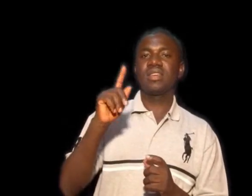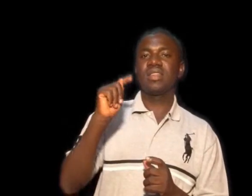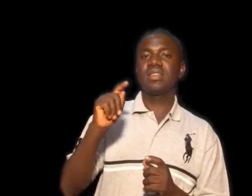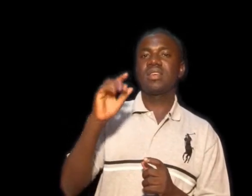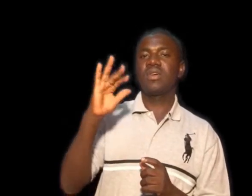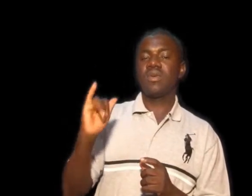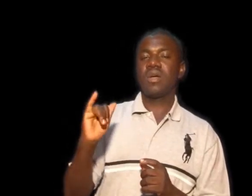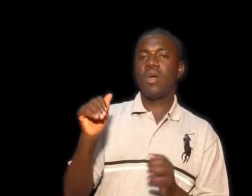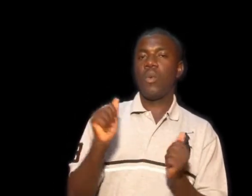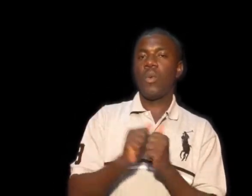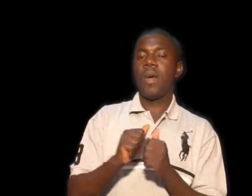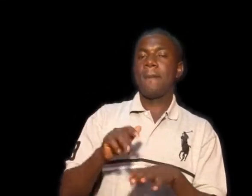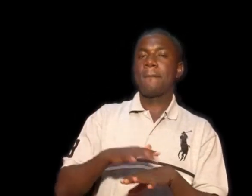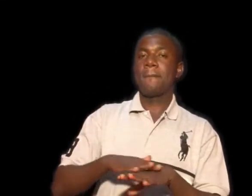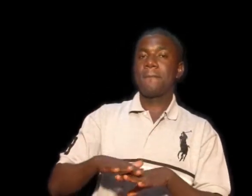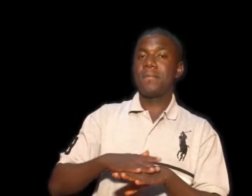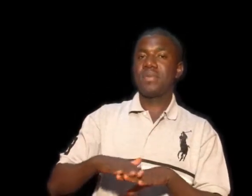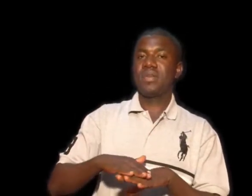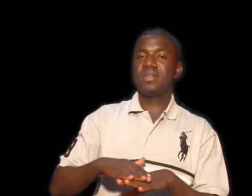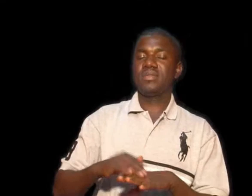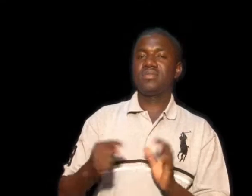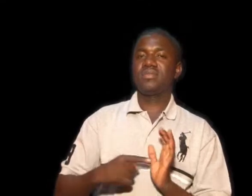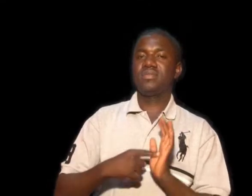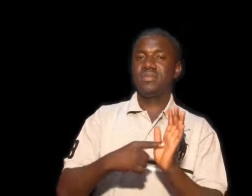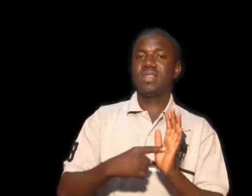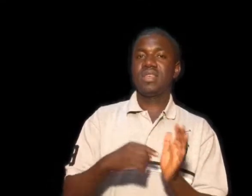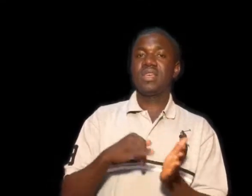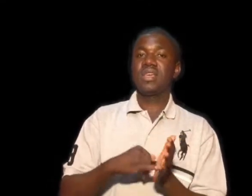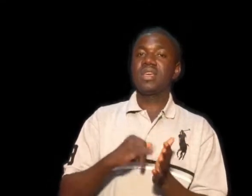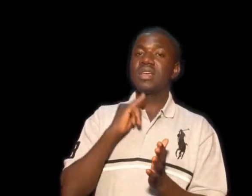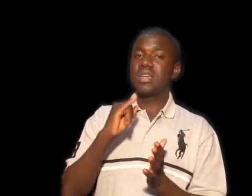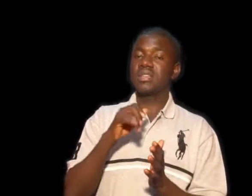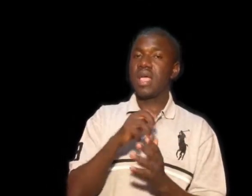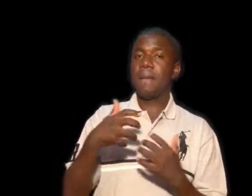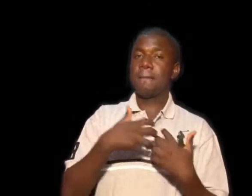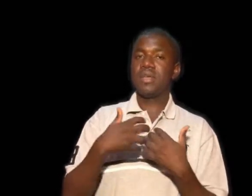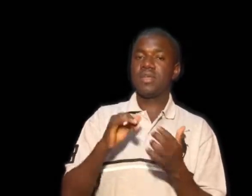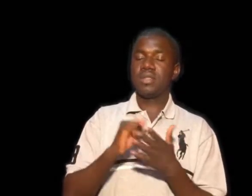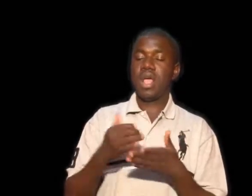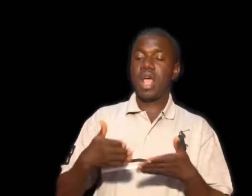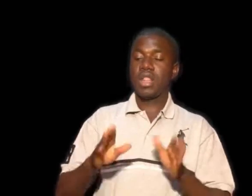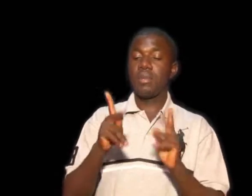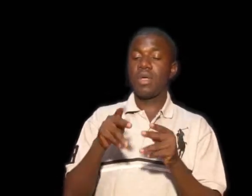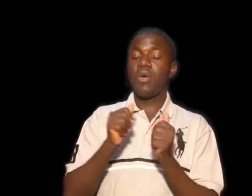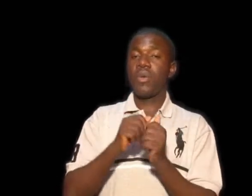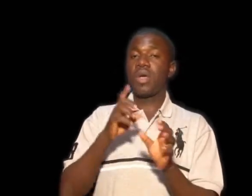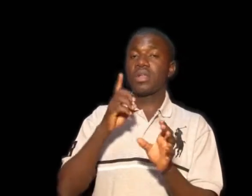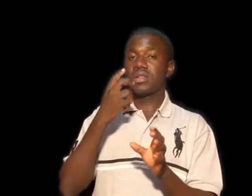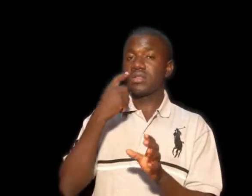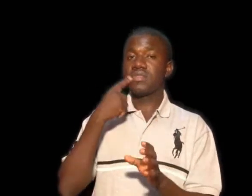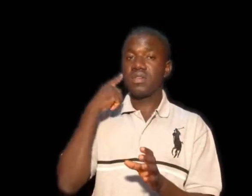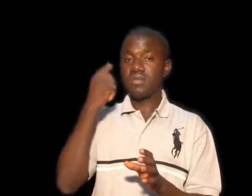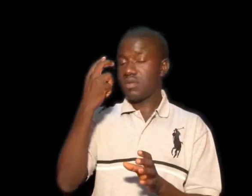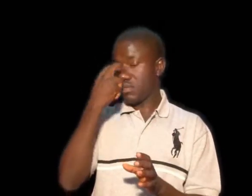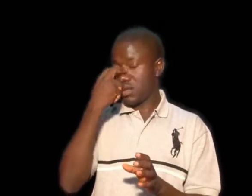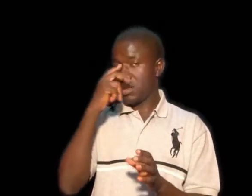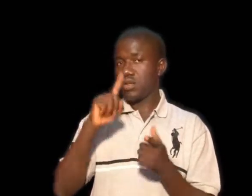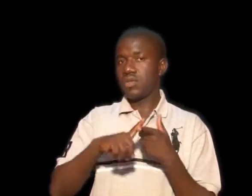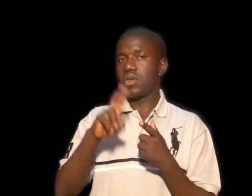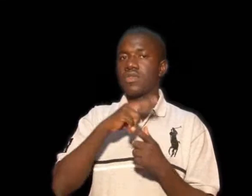TTY with braille display. A device that allows a person who is deaf-blind and reads braille to use the telephone.